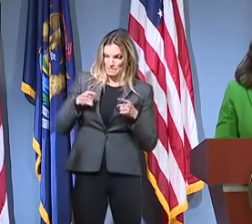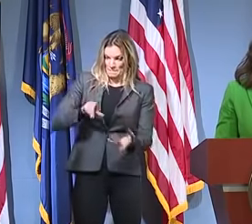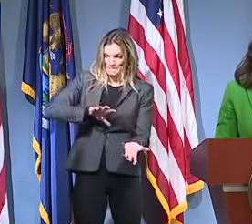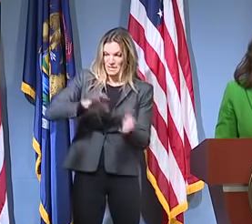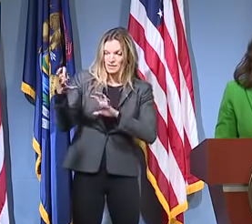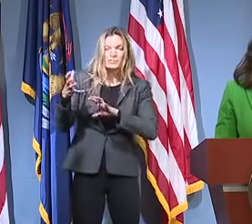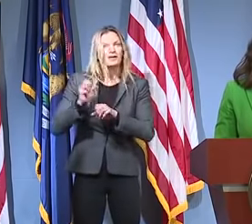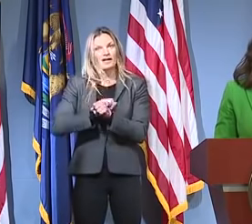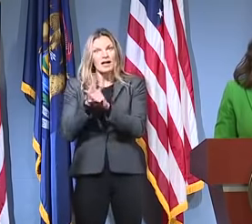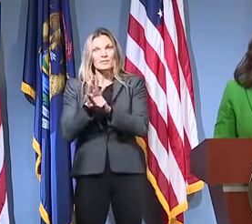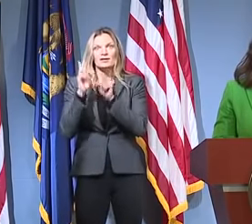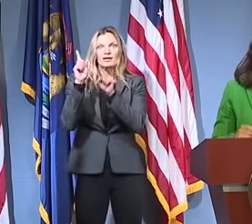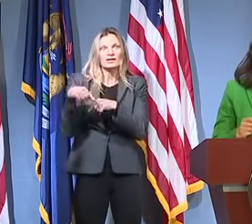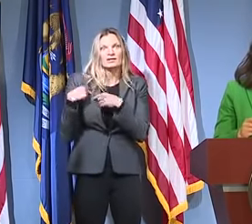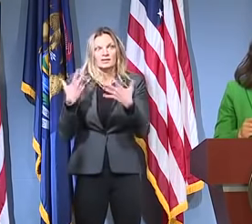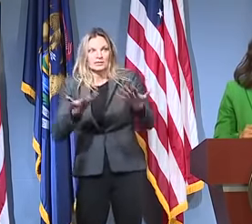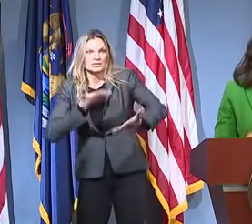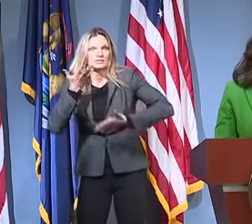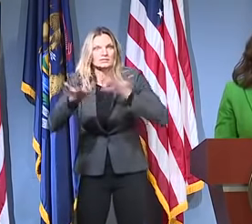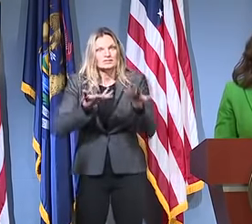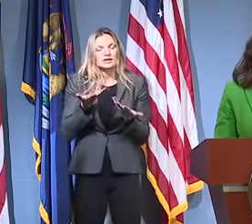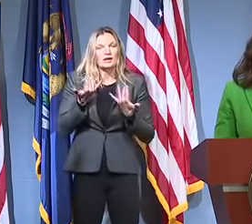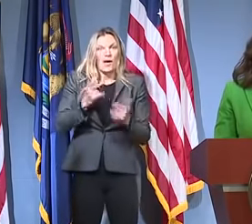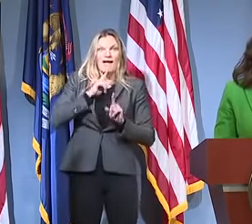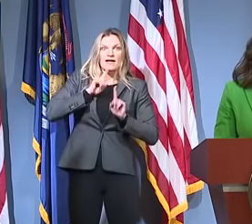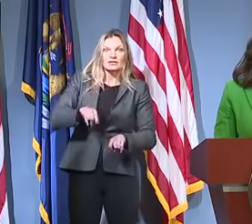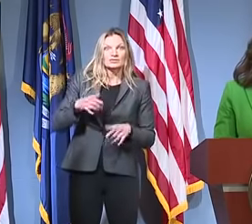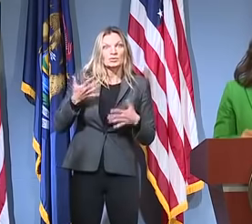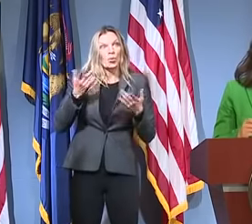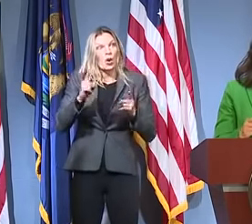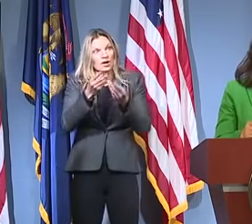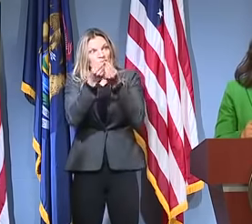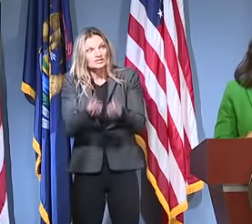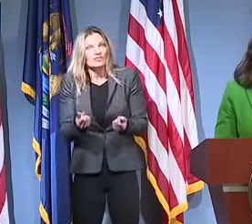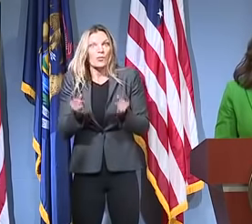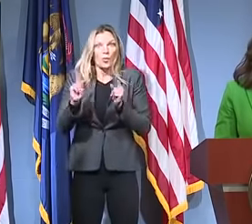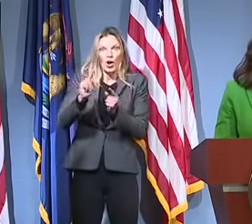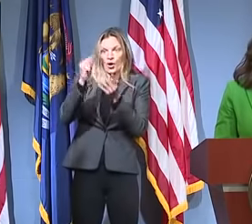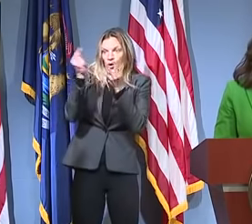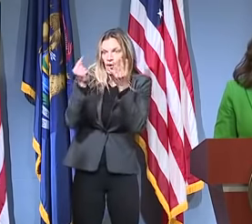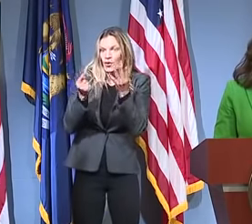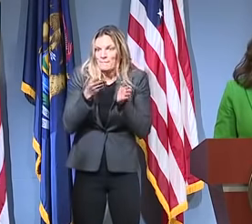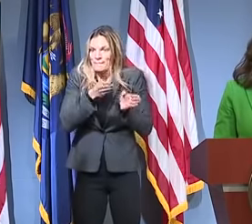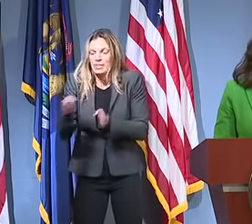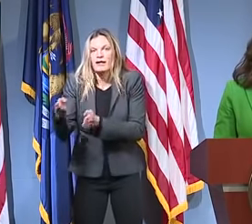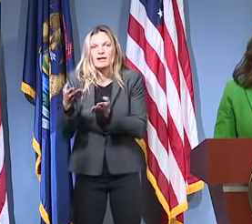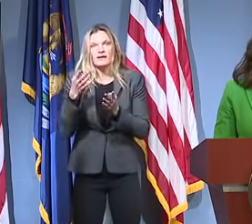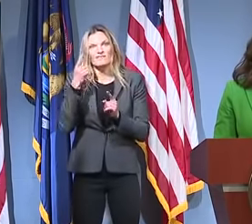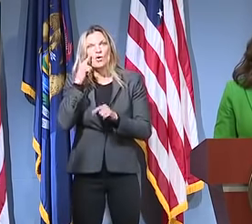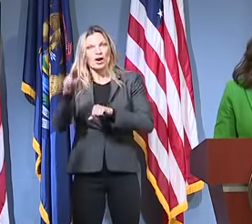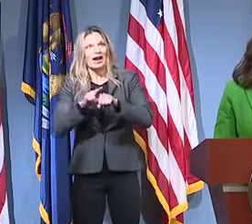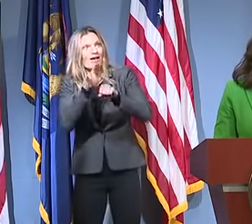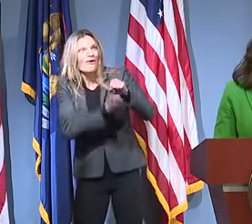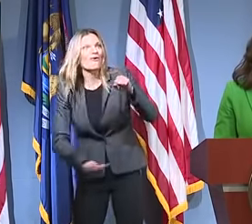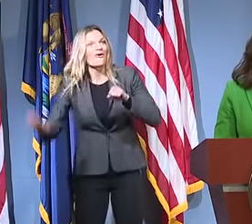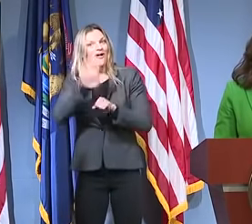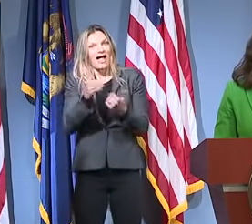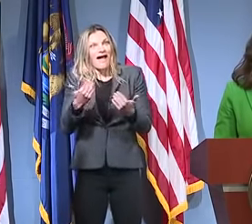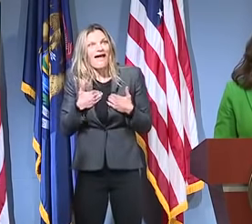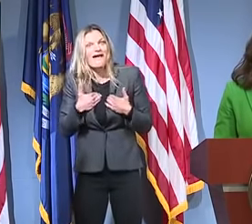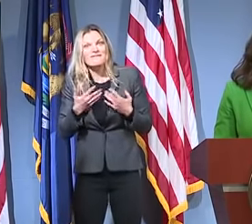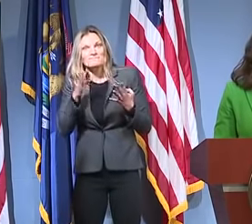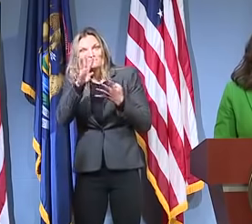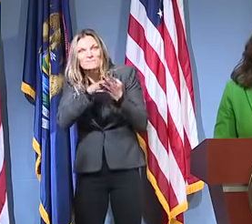still not under control, for which there is still not a national strategy, and for which there still isn't, I think, just